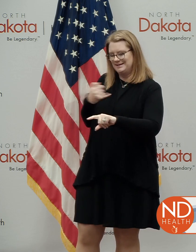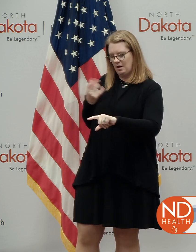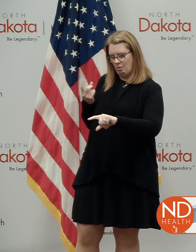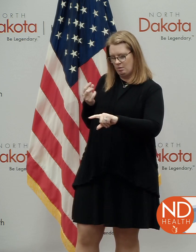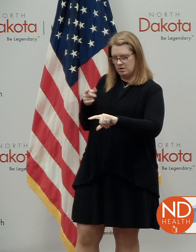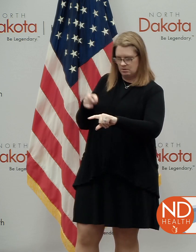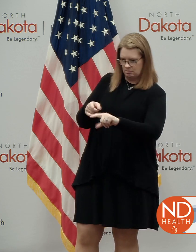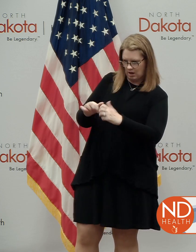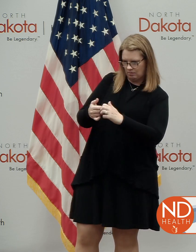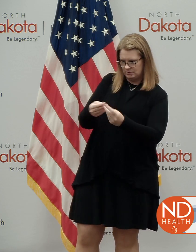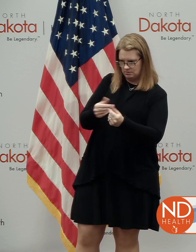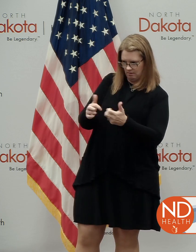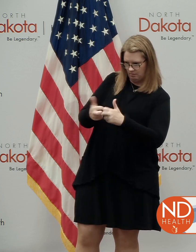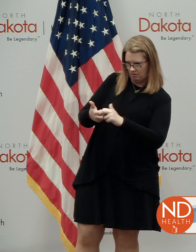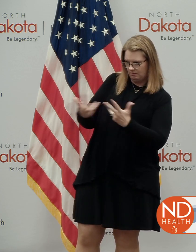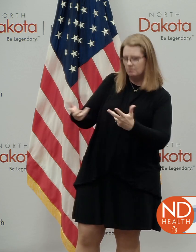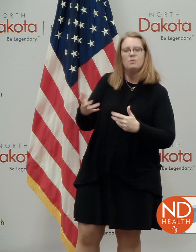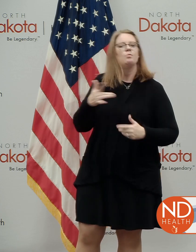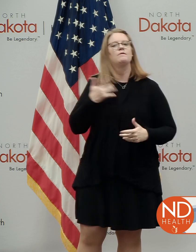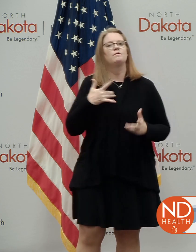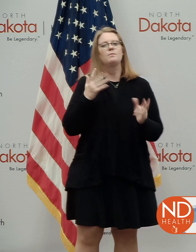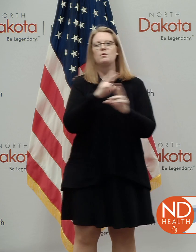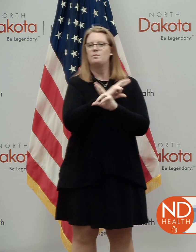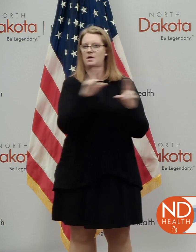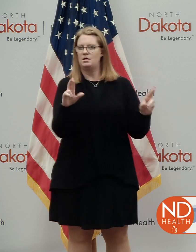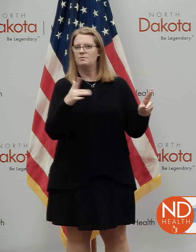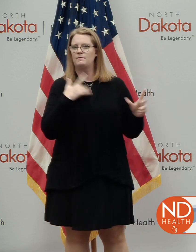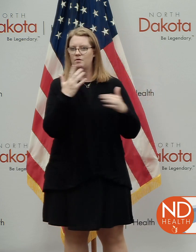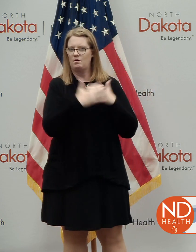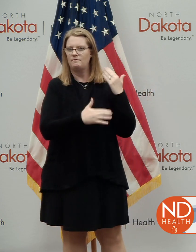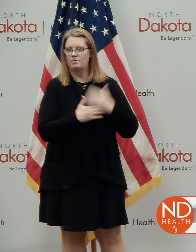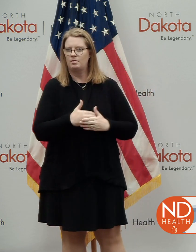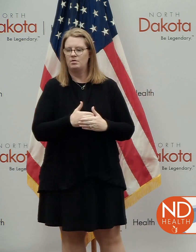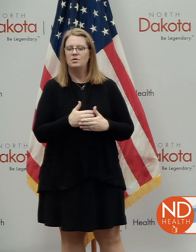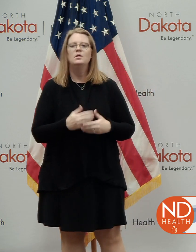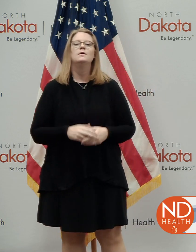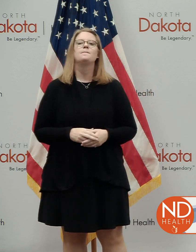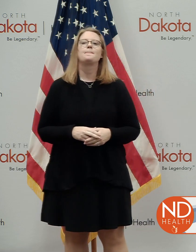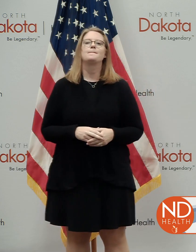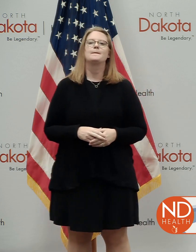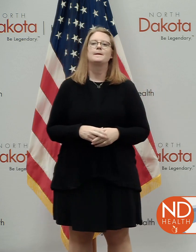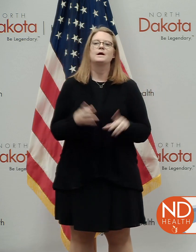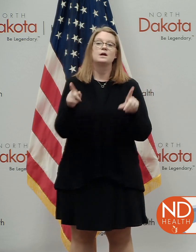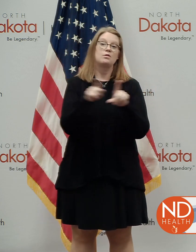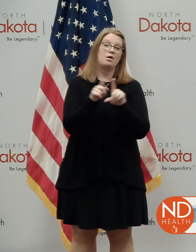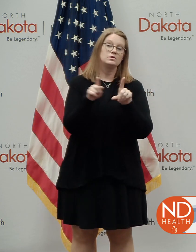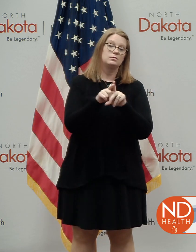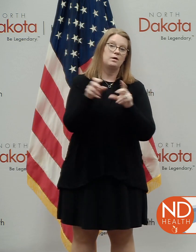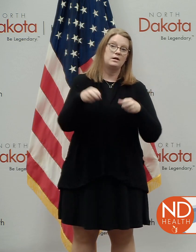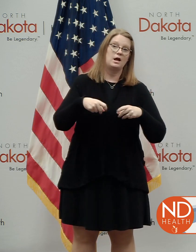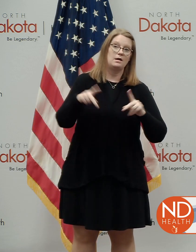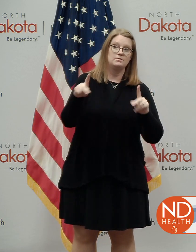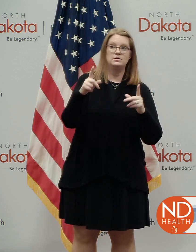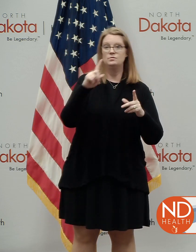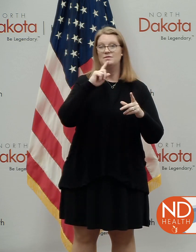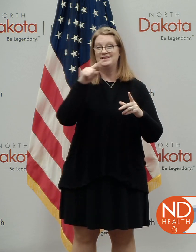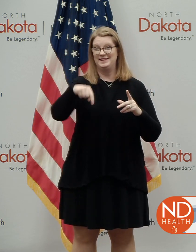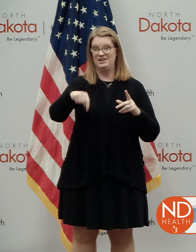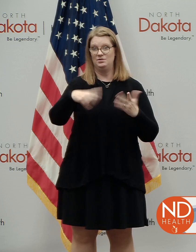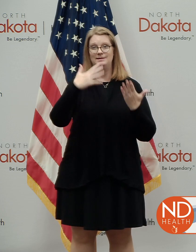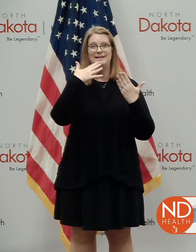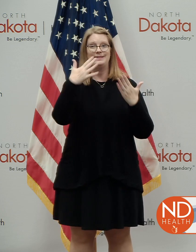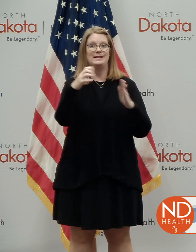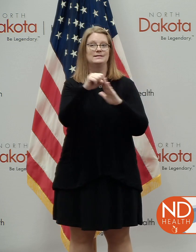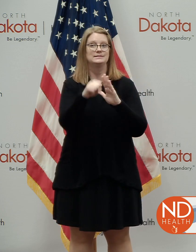we feel that we're prepared, and we feel comfortable where we're at. I also really want to take the opportunity to thank the state.